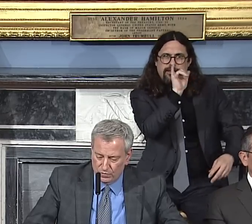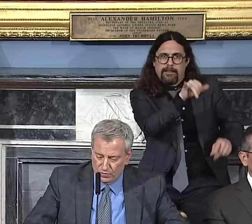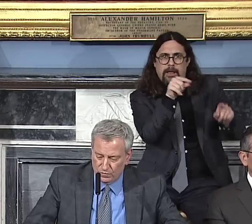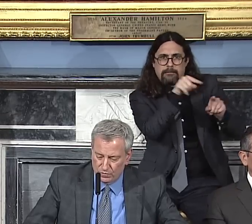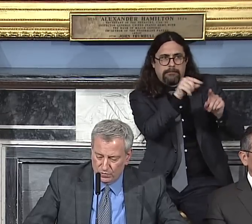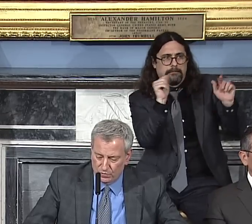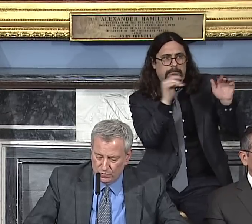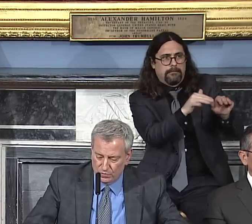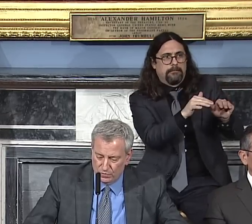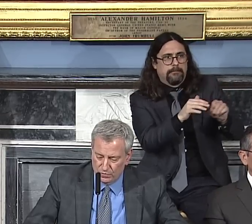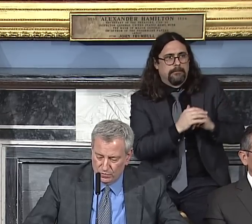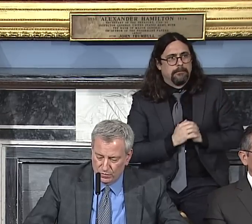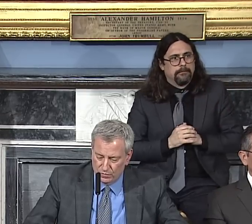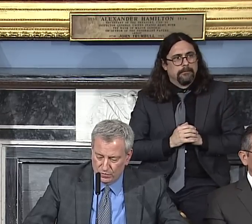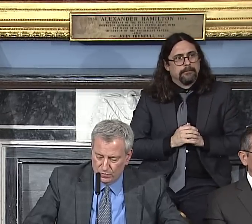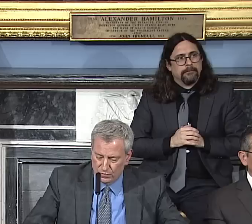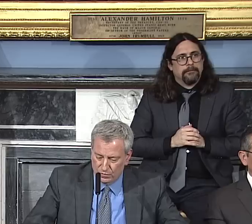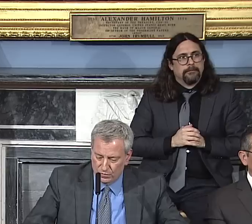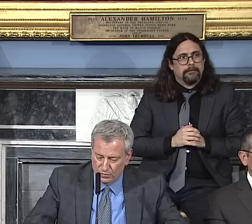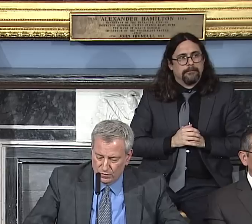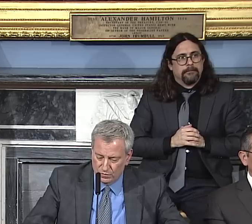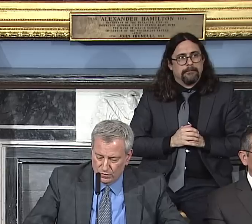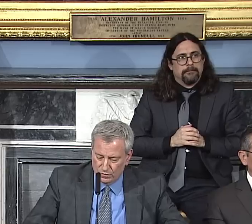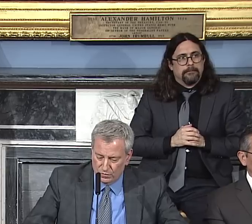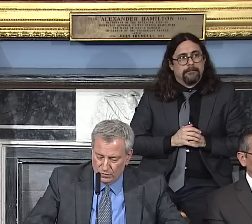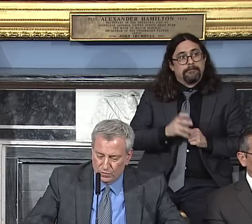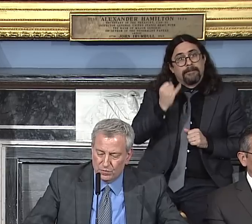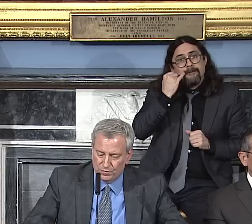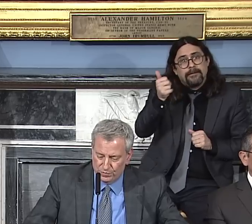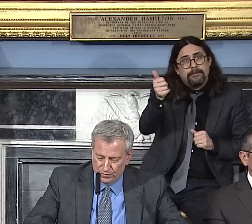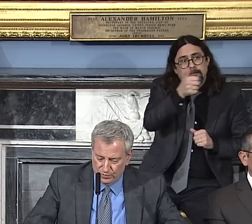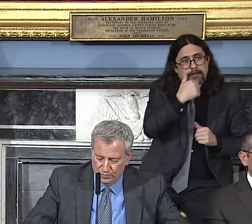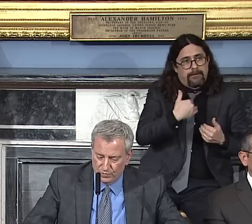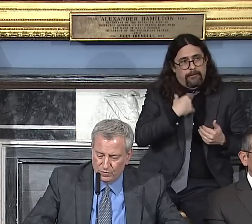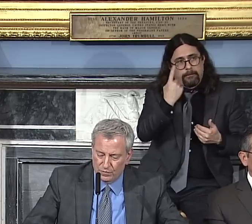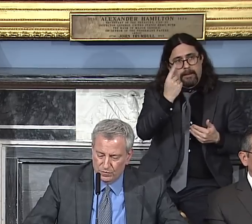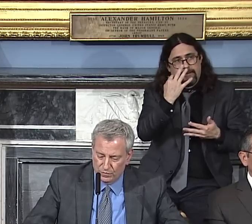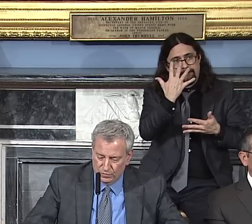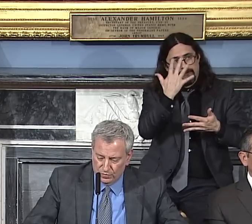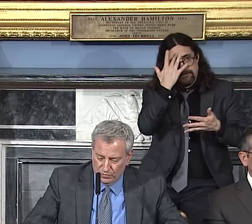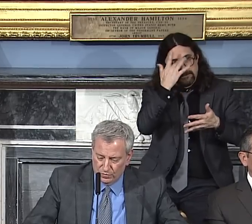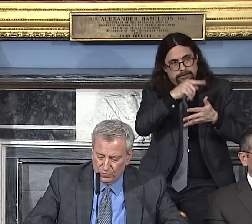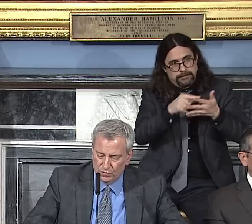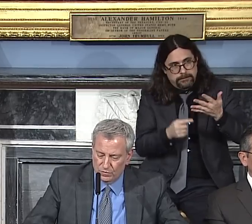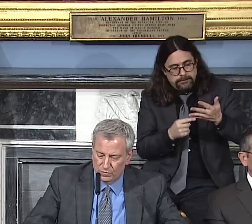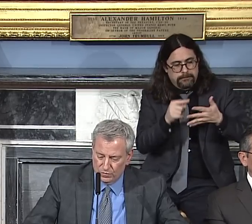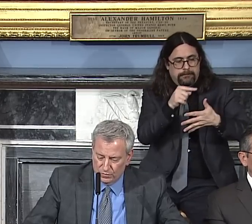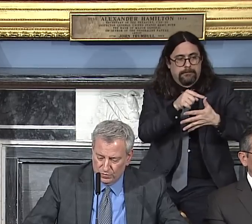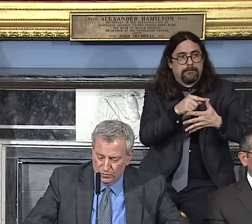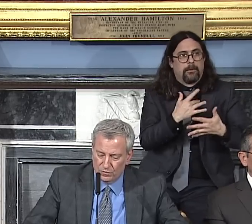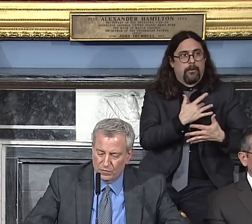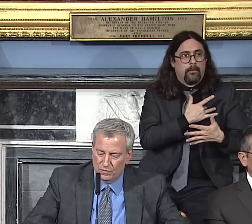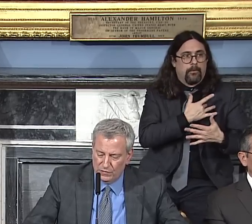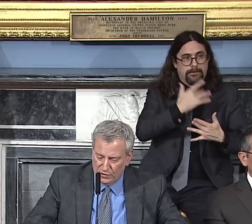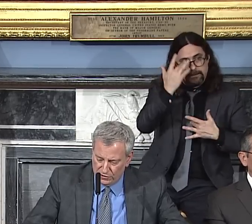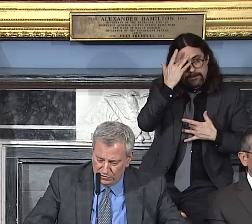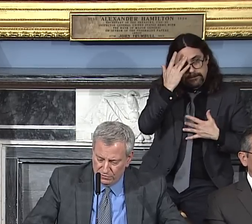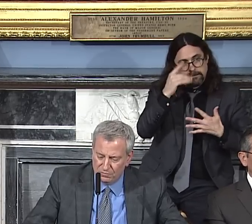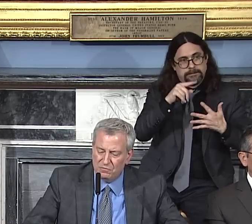chronic underlying illnesses that we're most concerned about, heart disease, cancer,